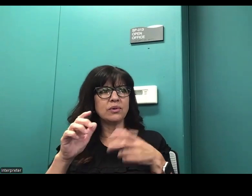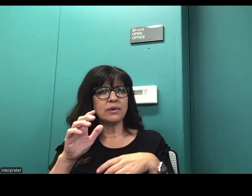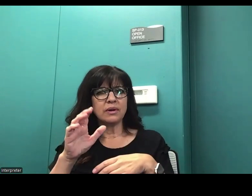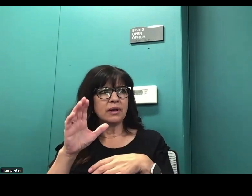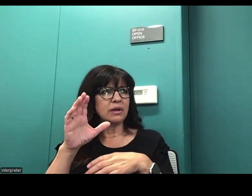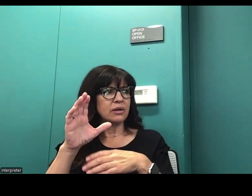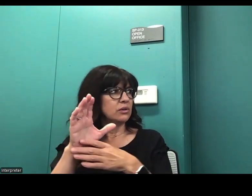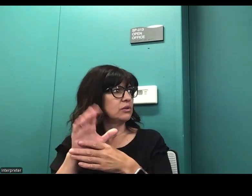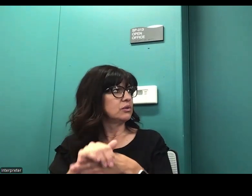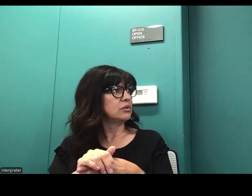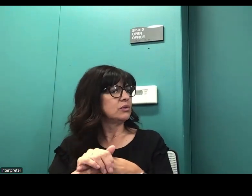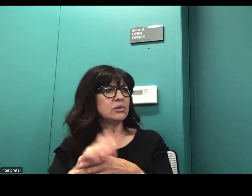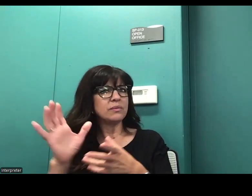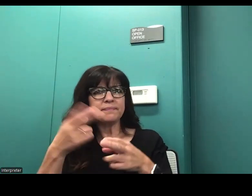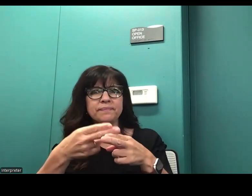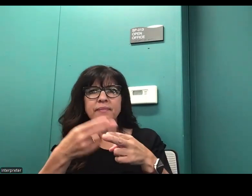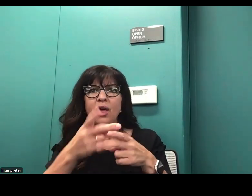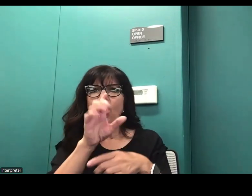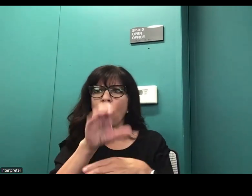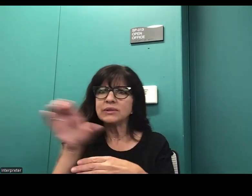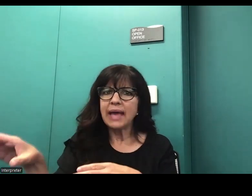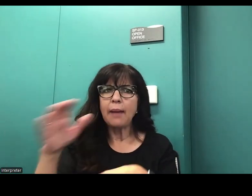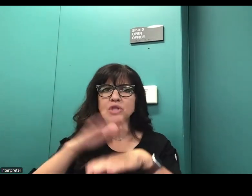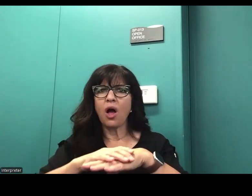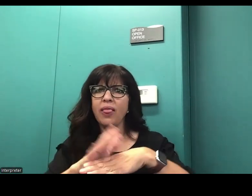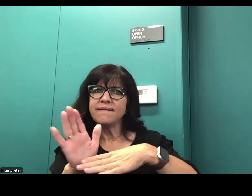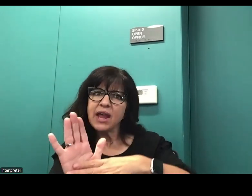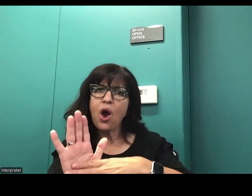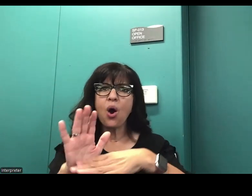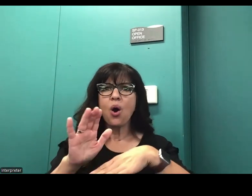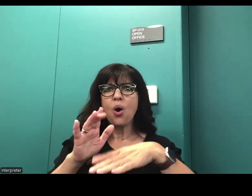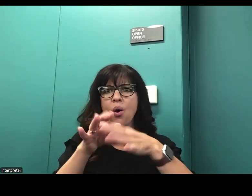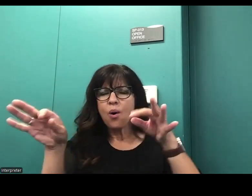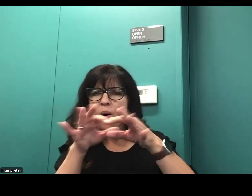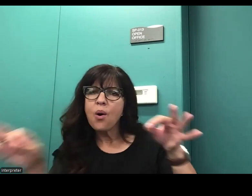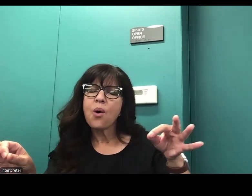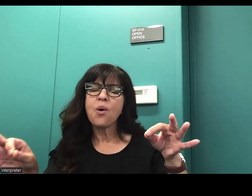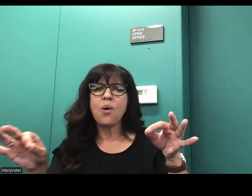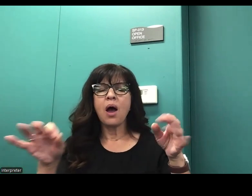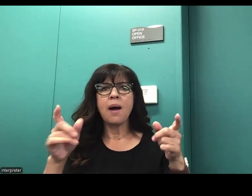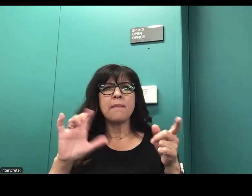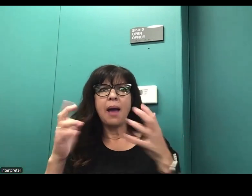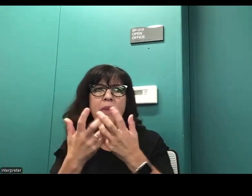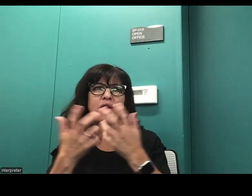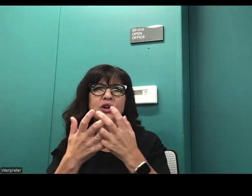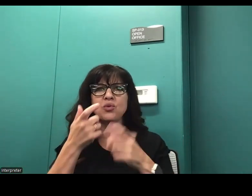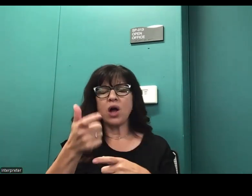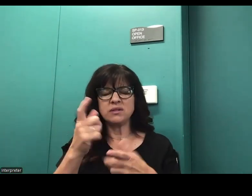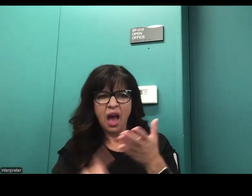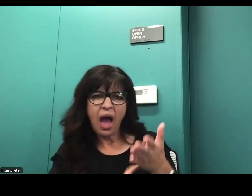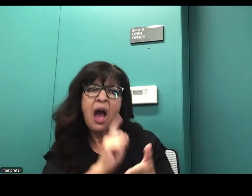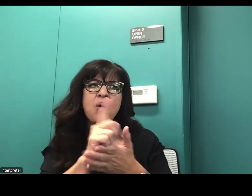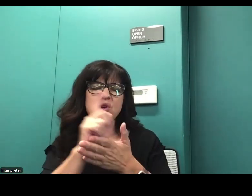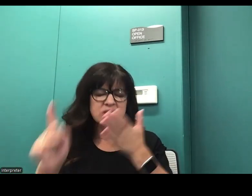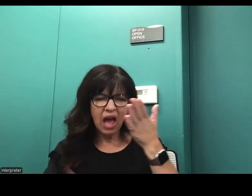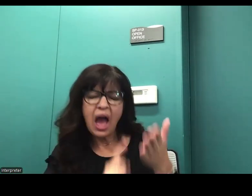the what's it called, closed captioning on videos. And I went from Clipchamp. My partner's watching me like spend hours on